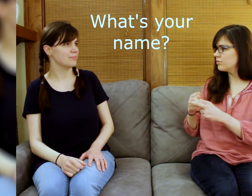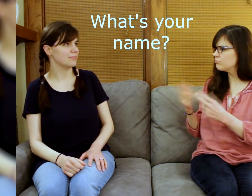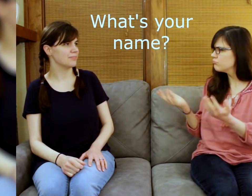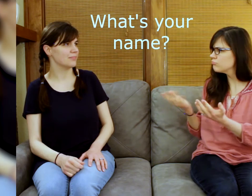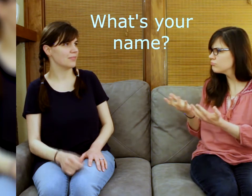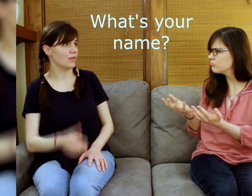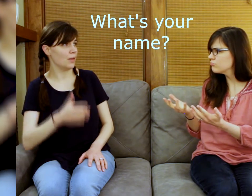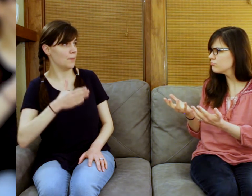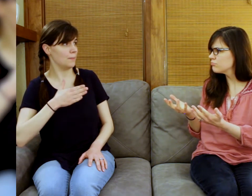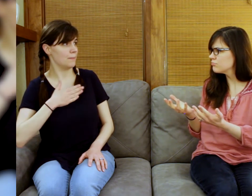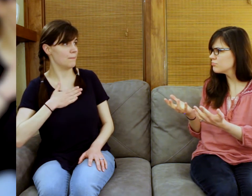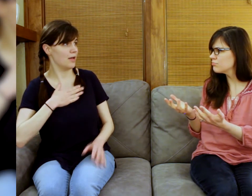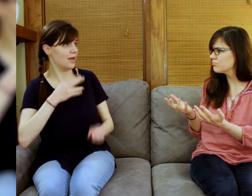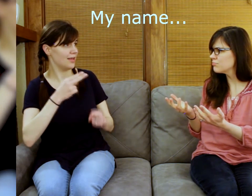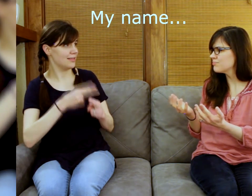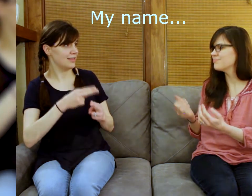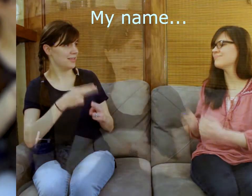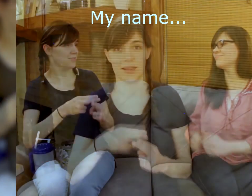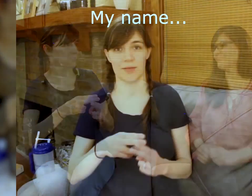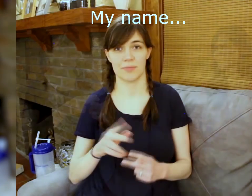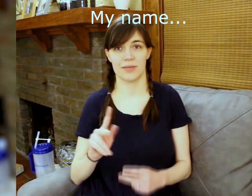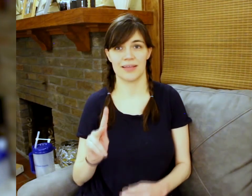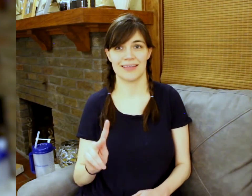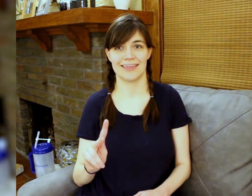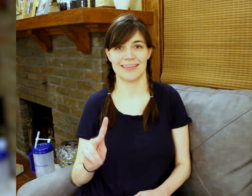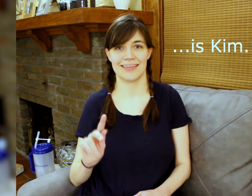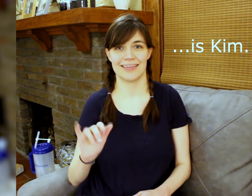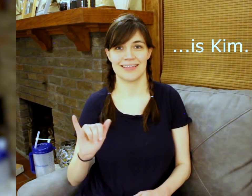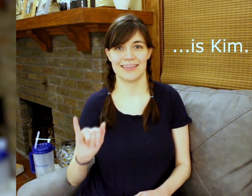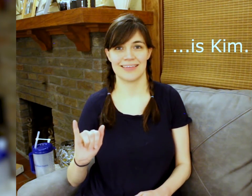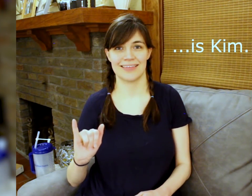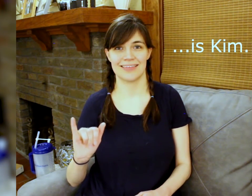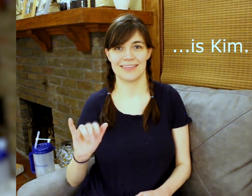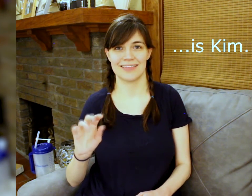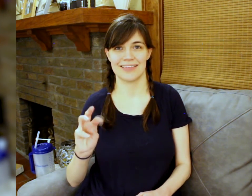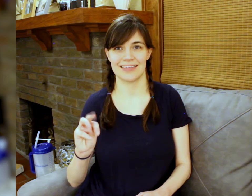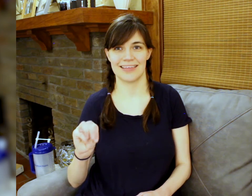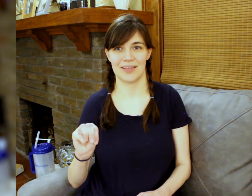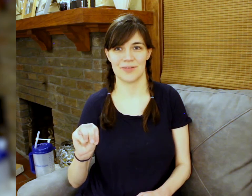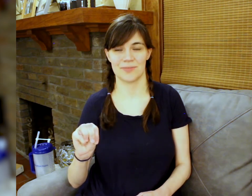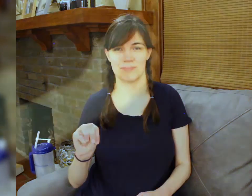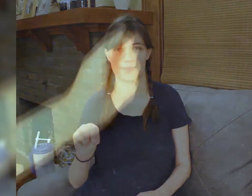What's your name? My name is Kim.